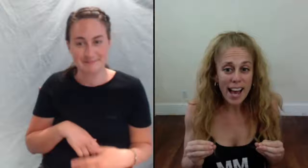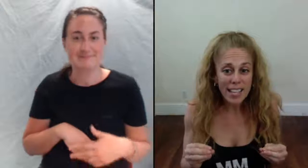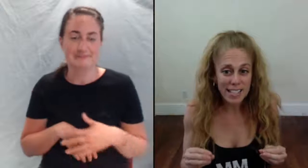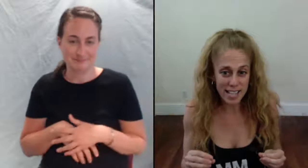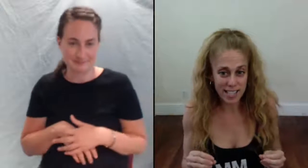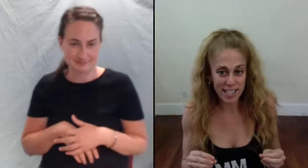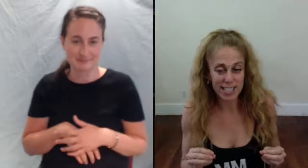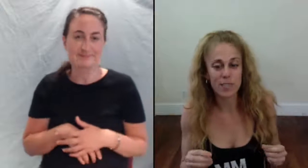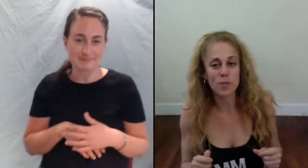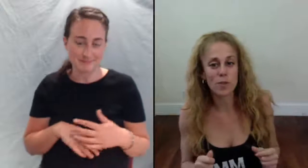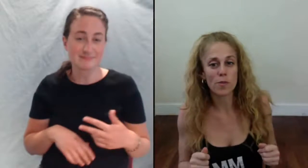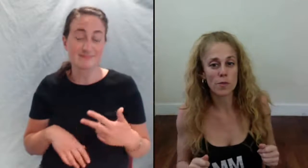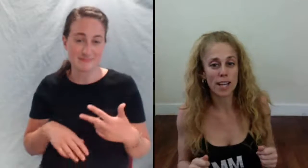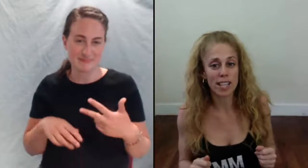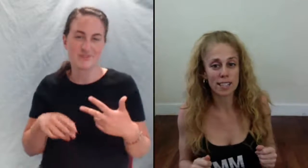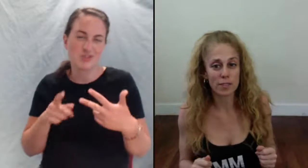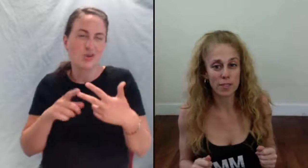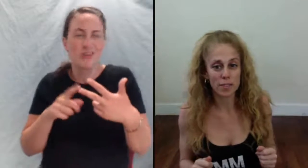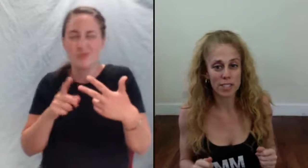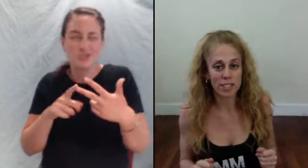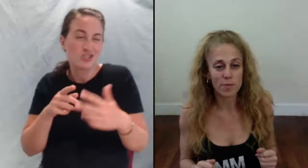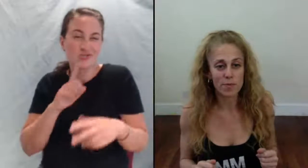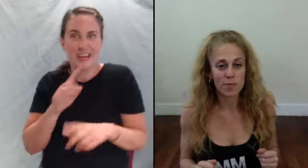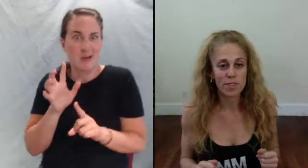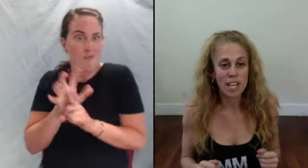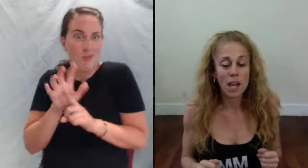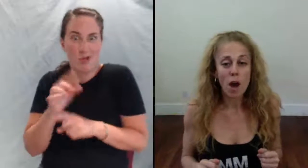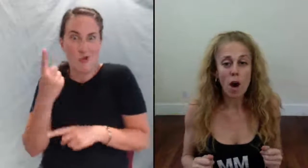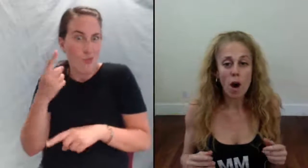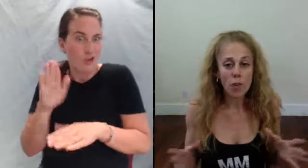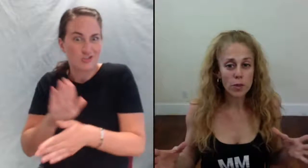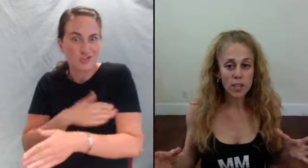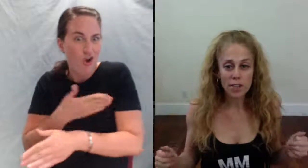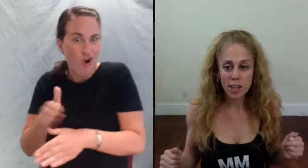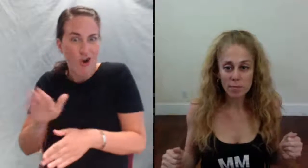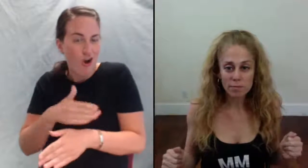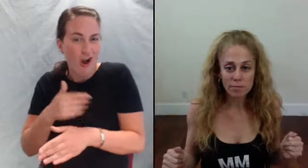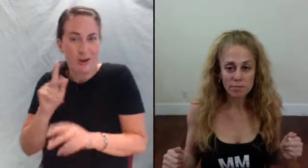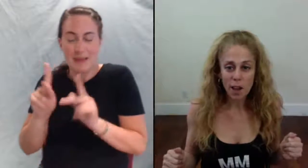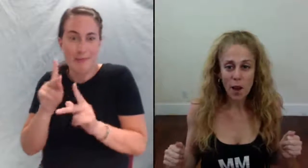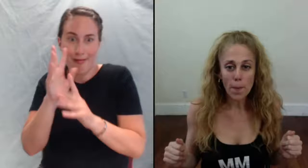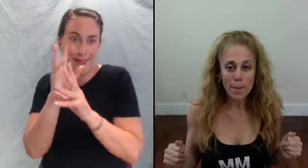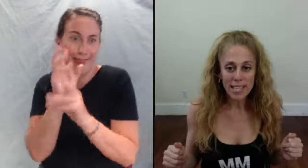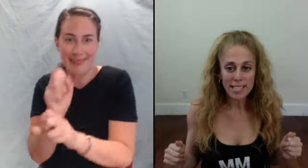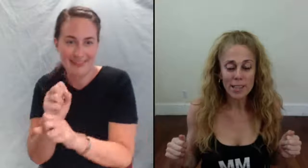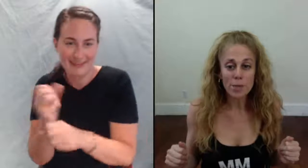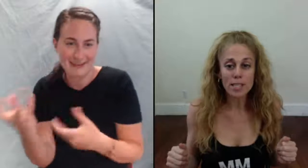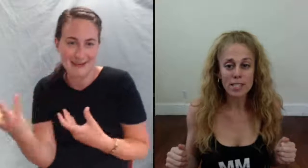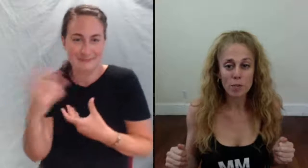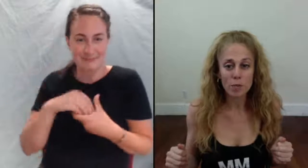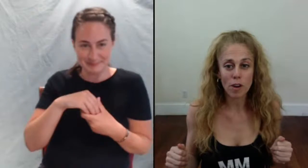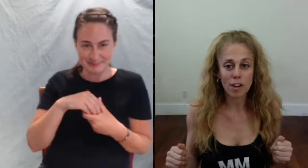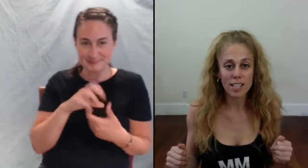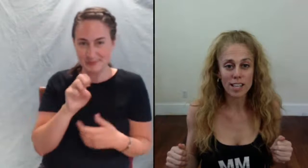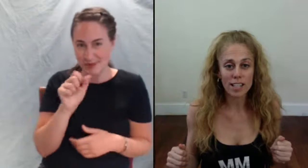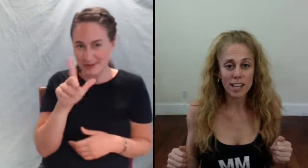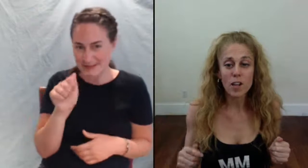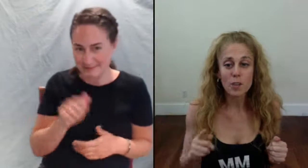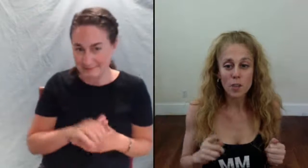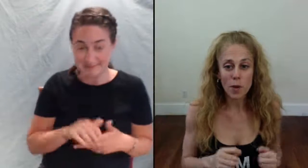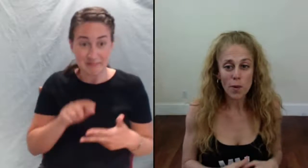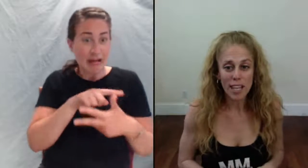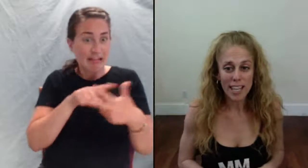popular fad dances, if you will, from the 1950s. All three of them are based on the basic steps we've already